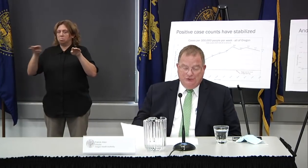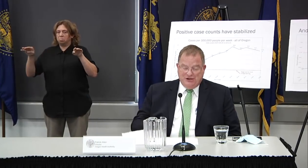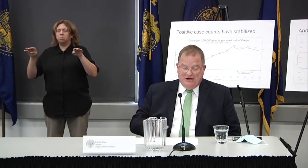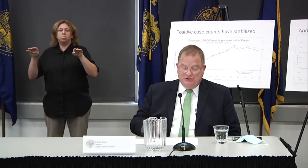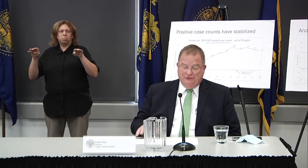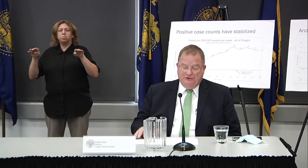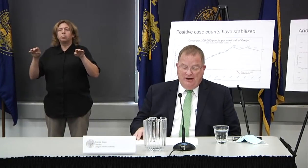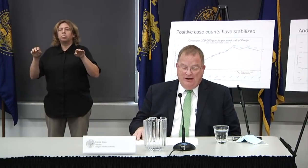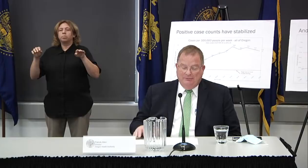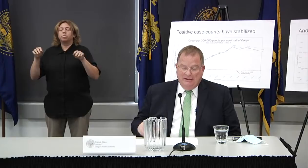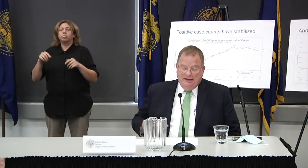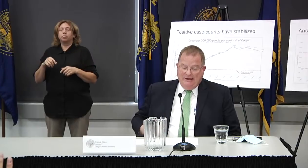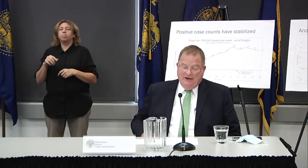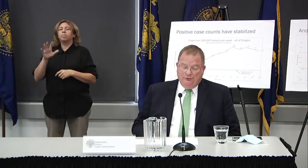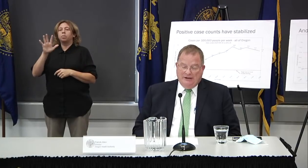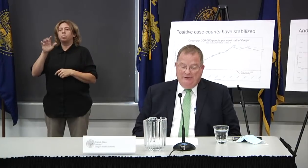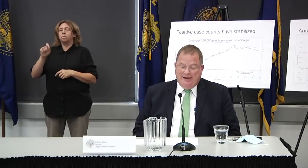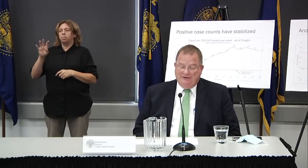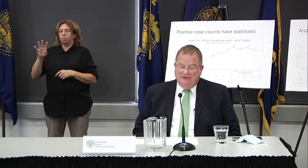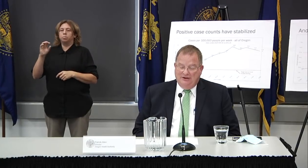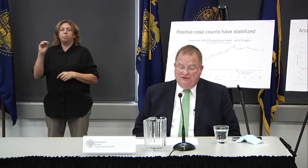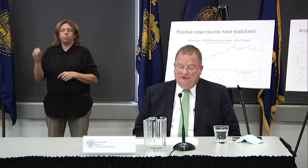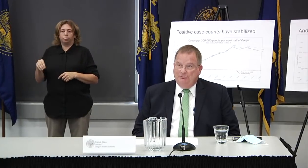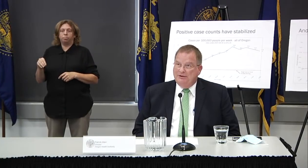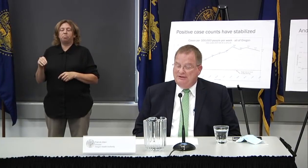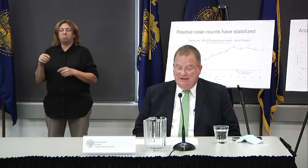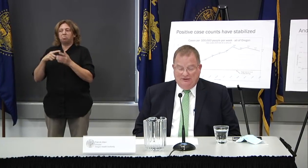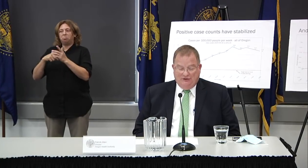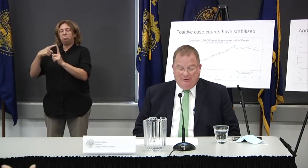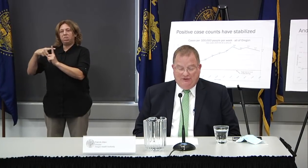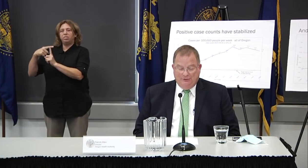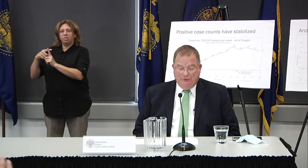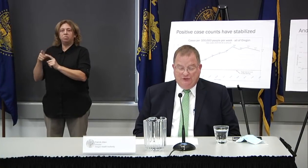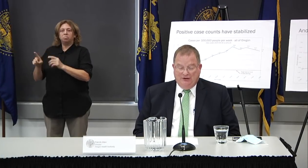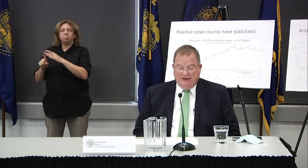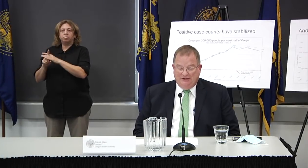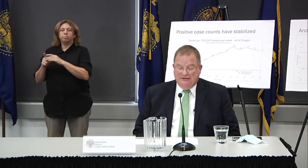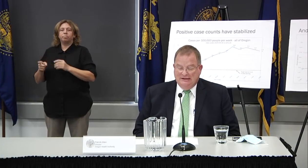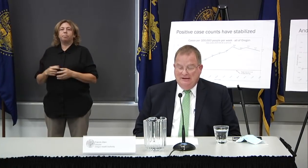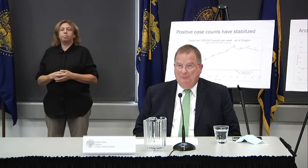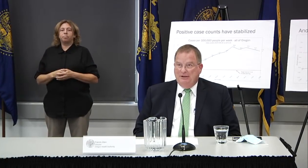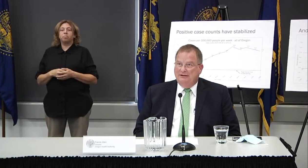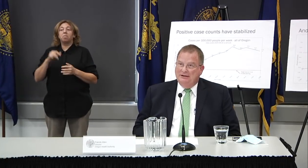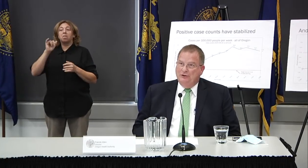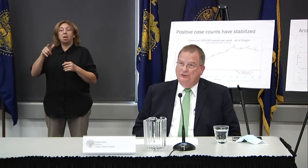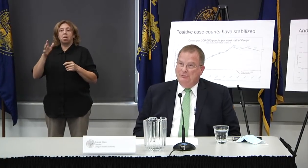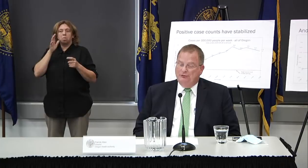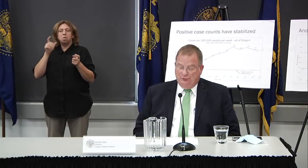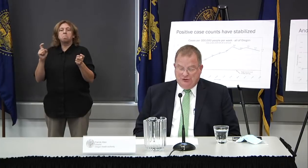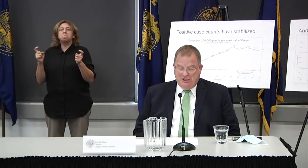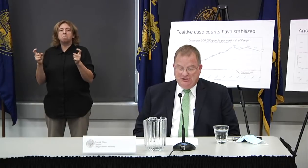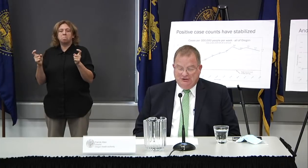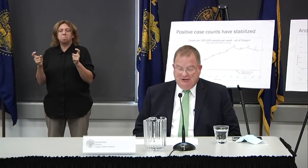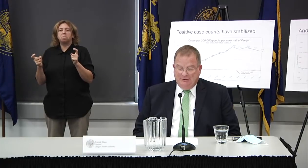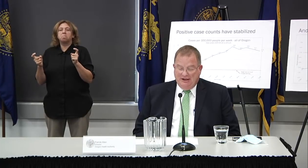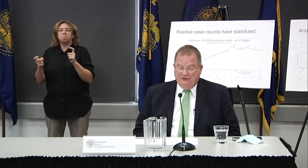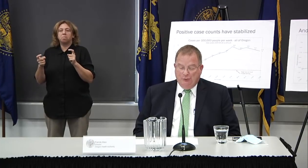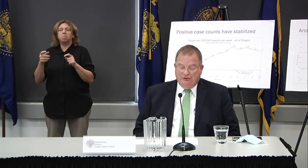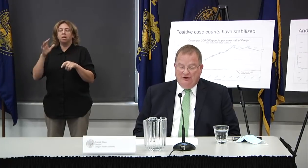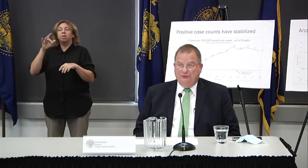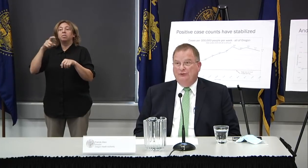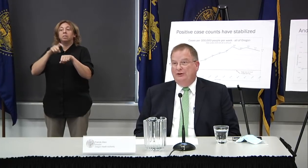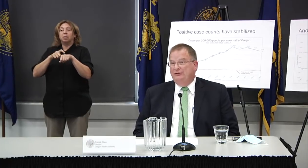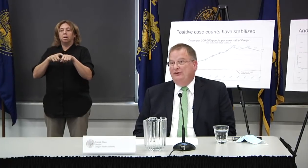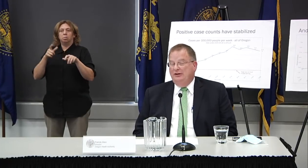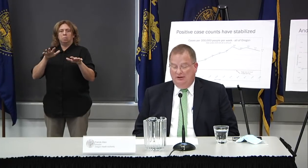point that will change over time, as we're now counting tests by the date the specimen was collected, meaning that those numbers will change a little bit as